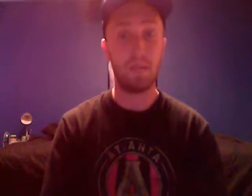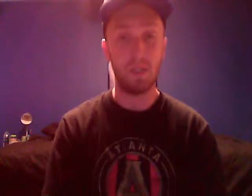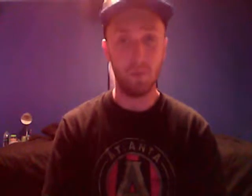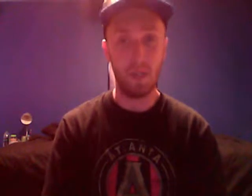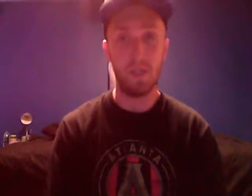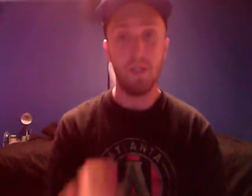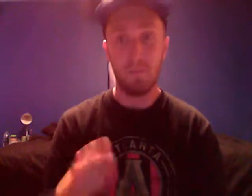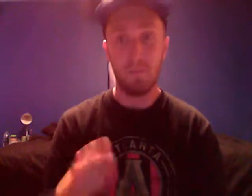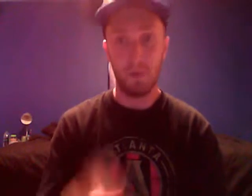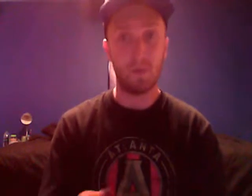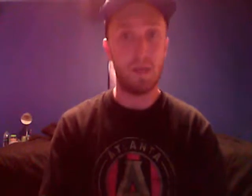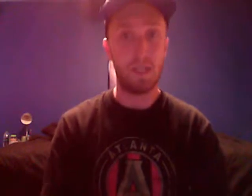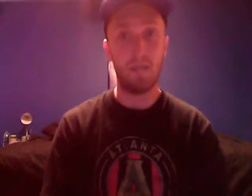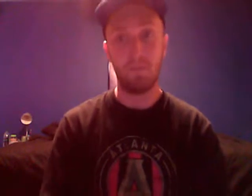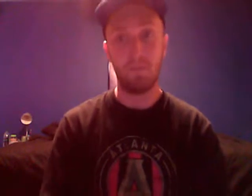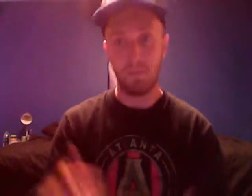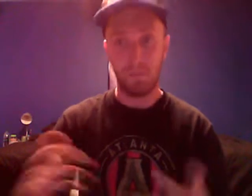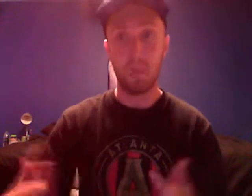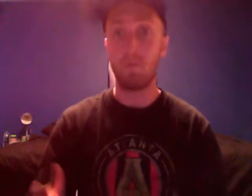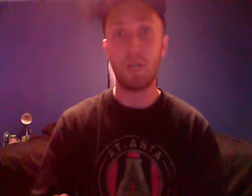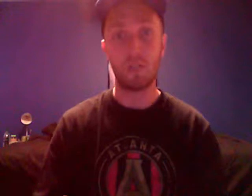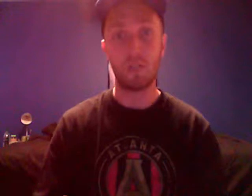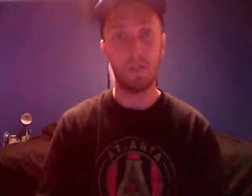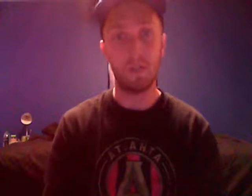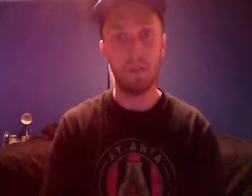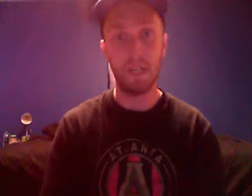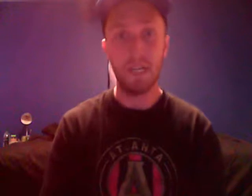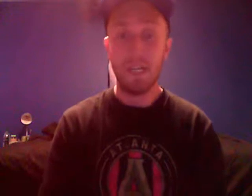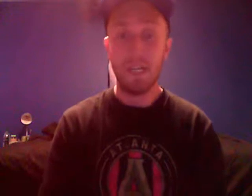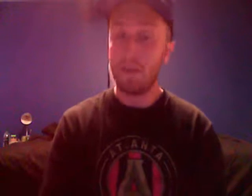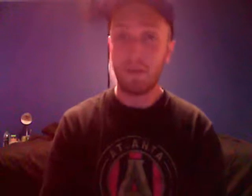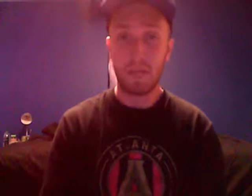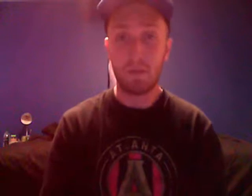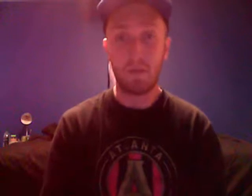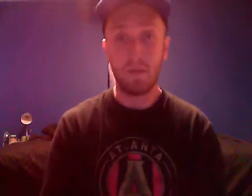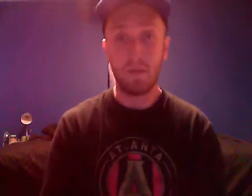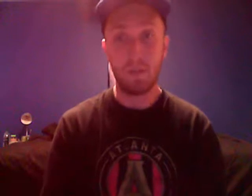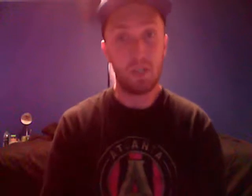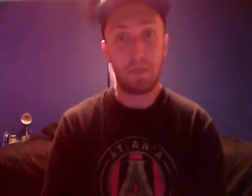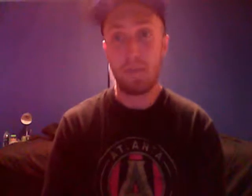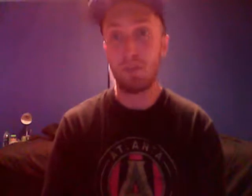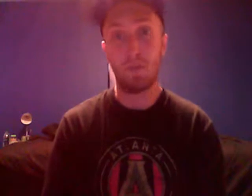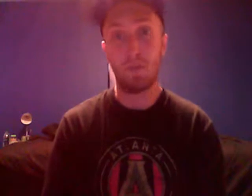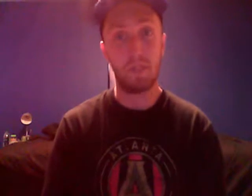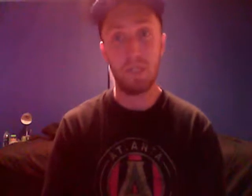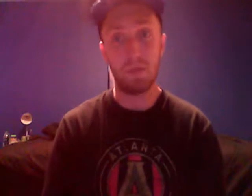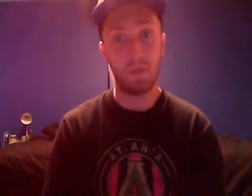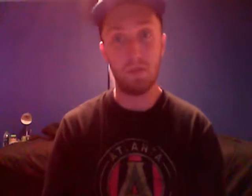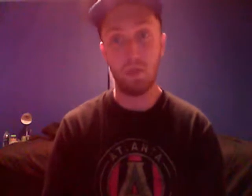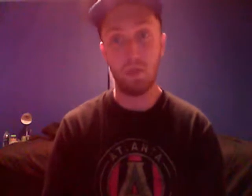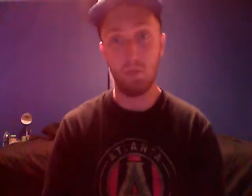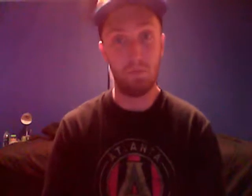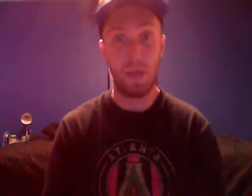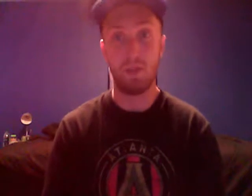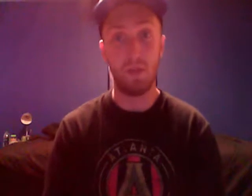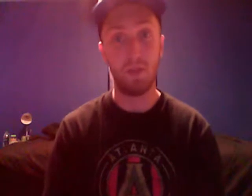in to win it, putting a body in, putting pressure on somebody. And whenever he came off the field, it just became so much easier for them to pass around